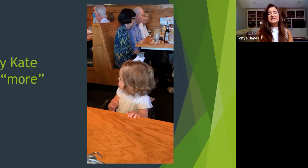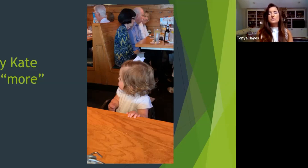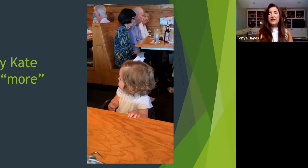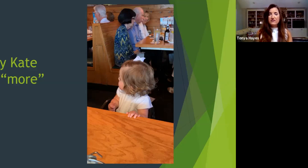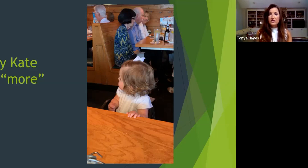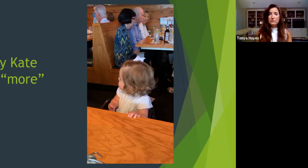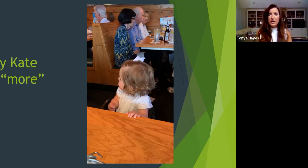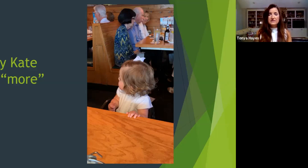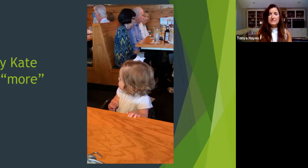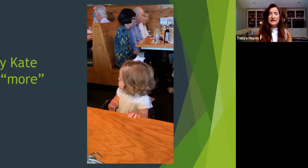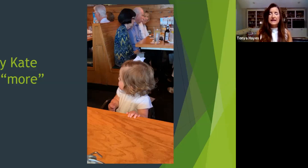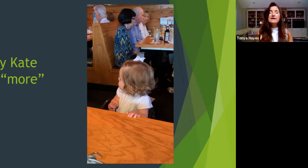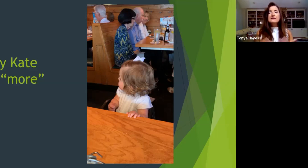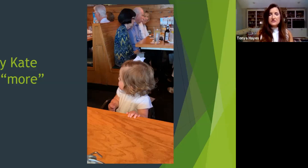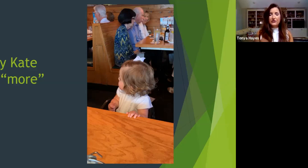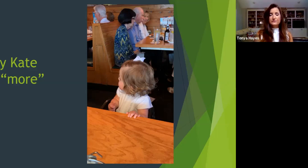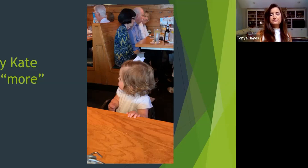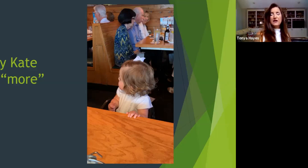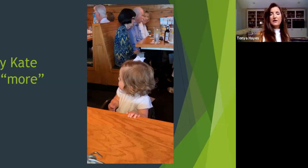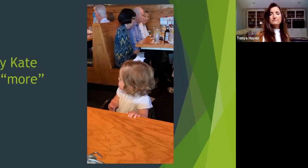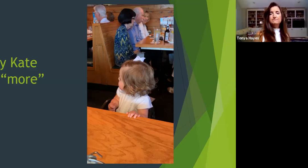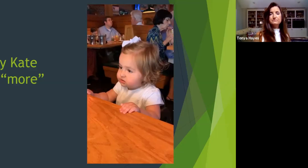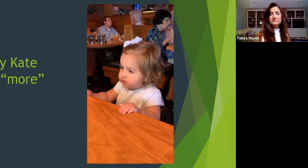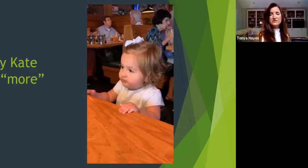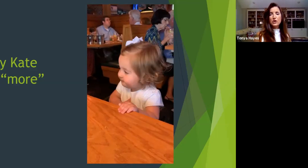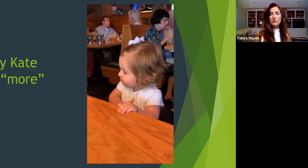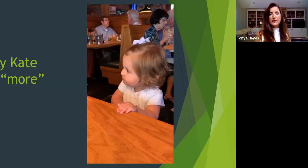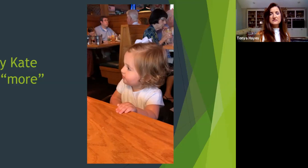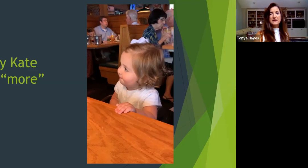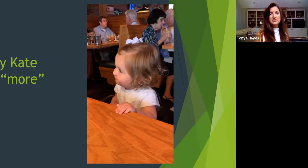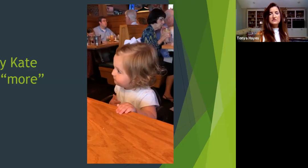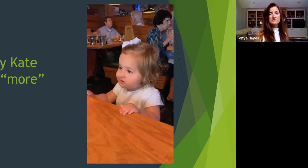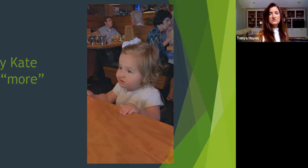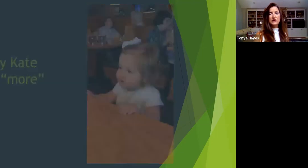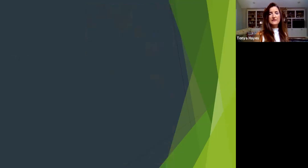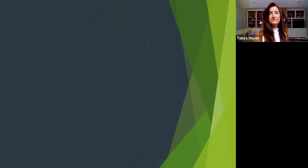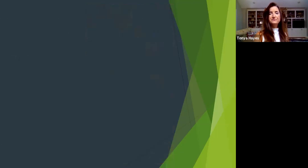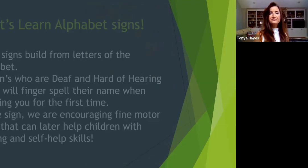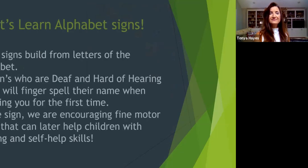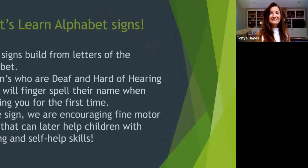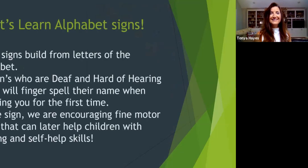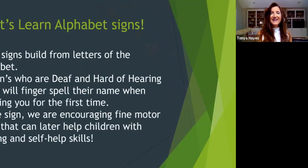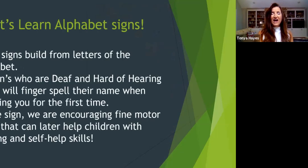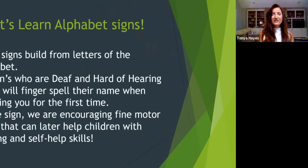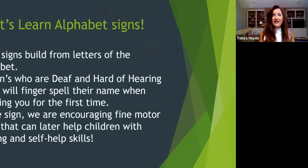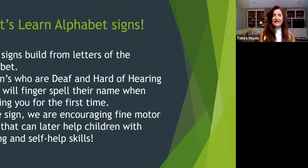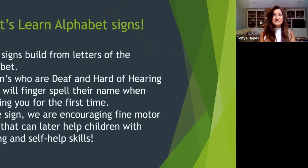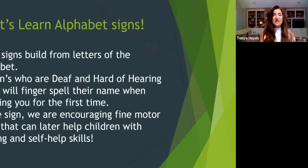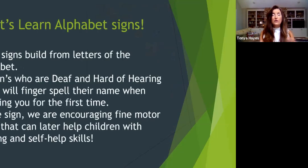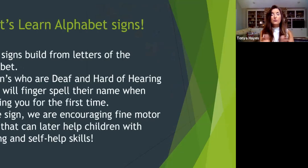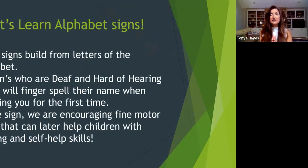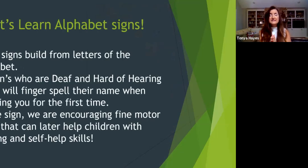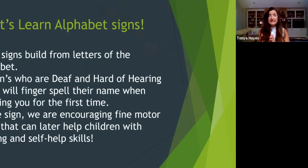with the signs whenever they're approximating. So that's her approximation. Sorry.